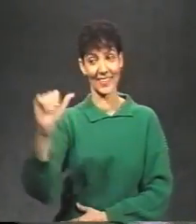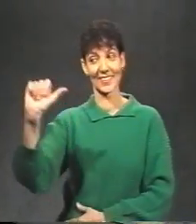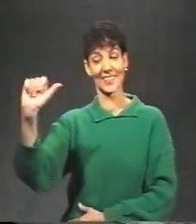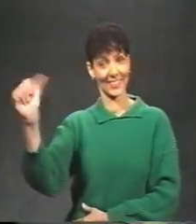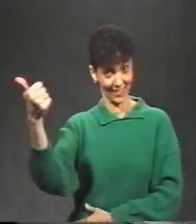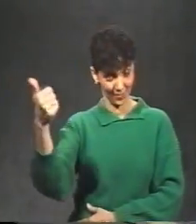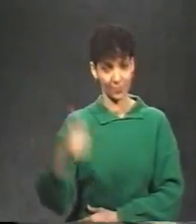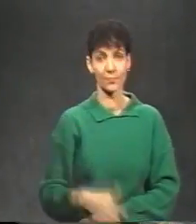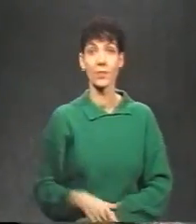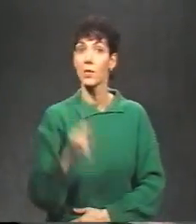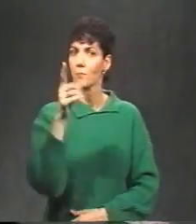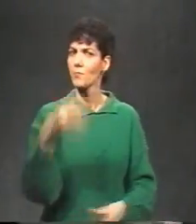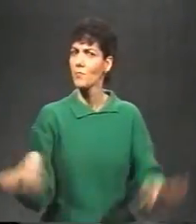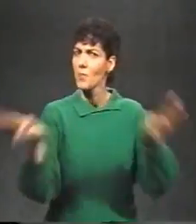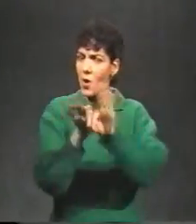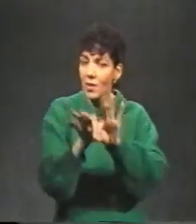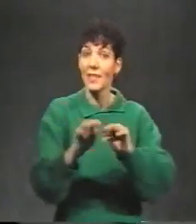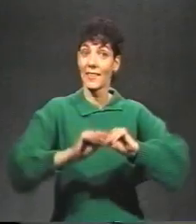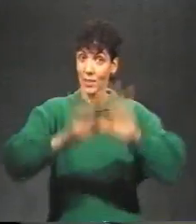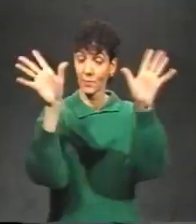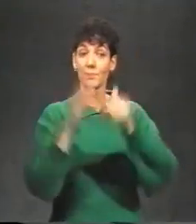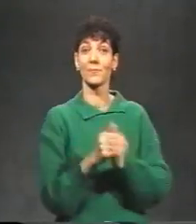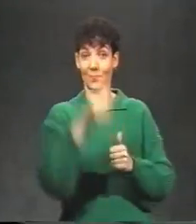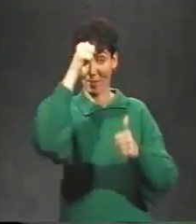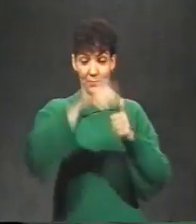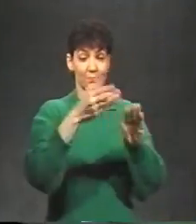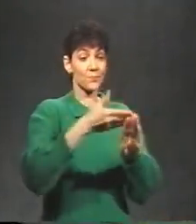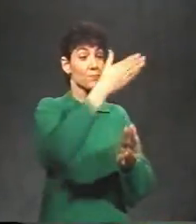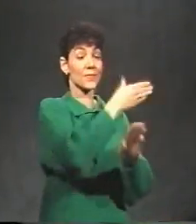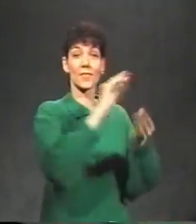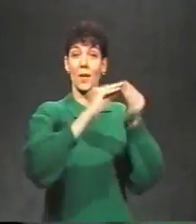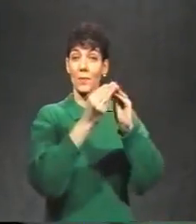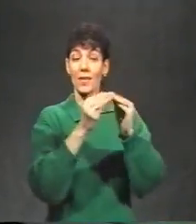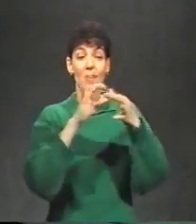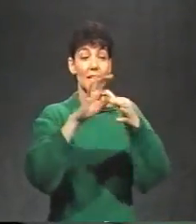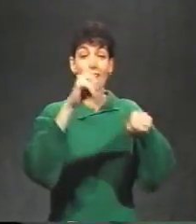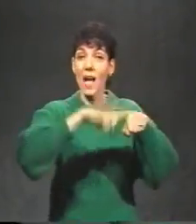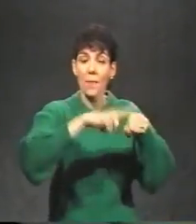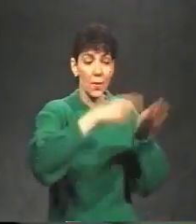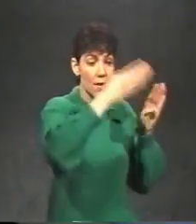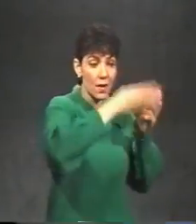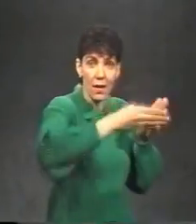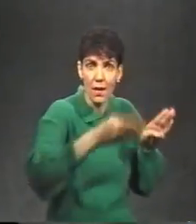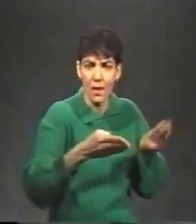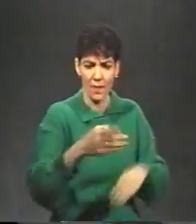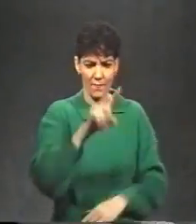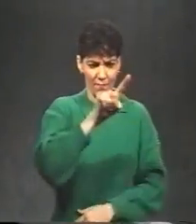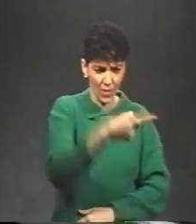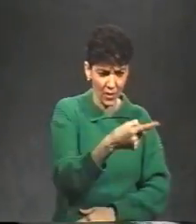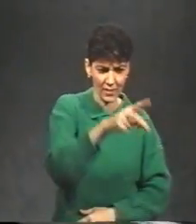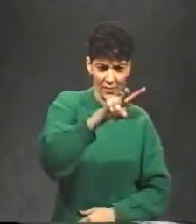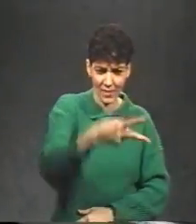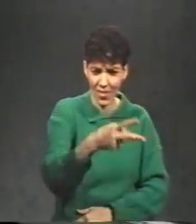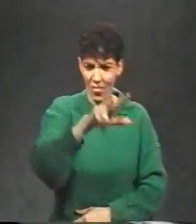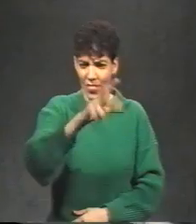$9, and $10. You may at first think these signs look like the ordinal set we showed in the first